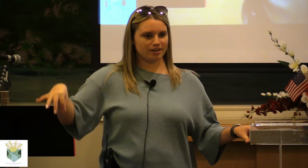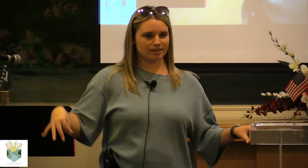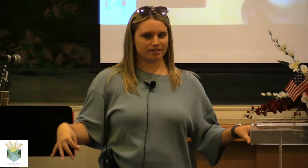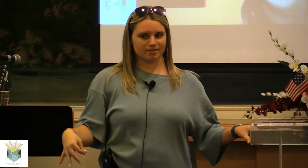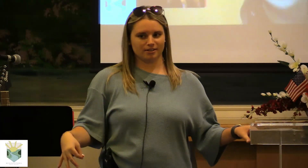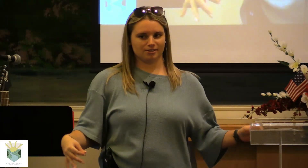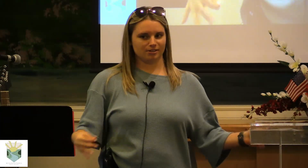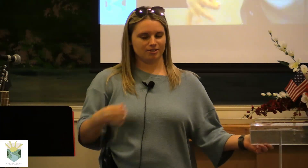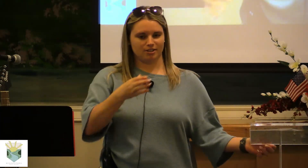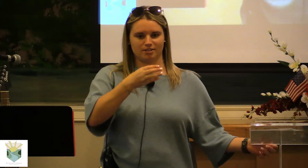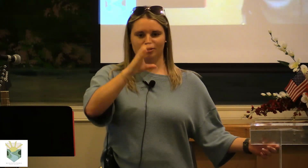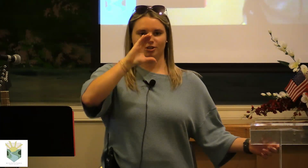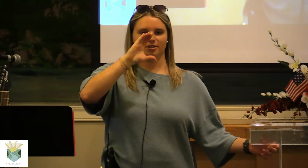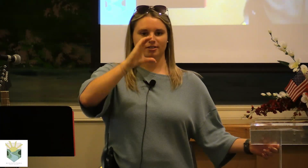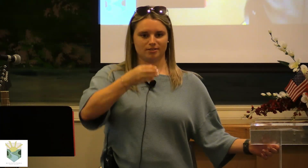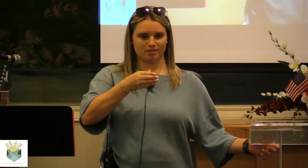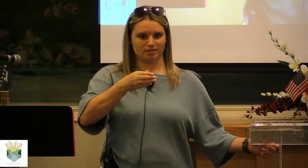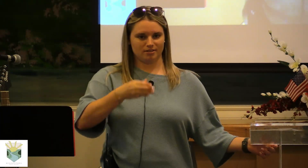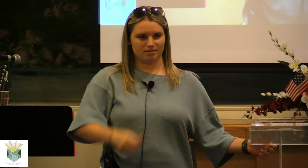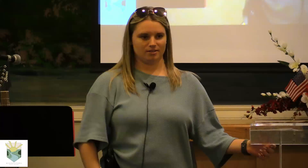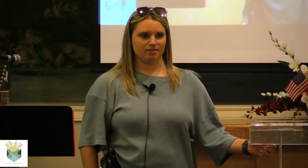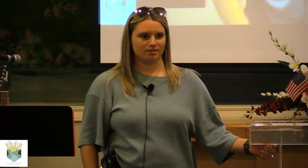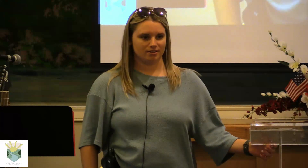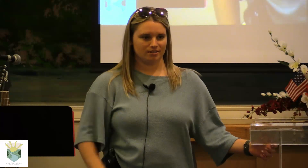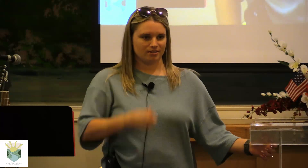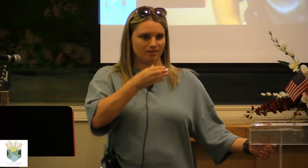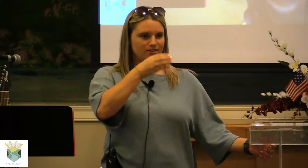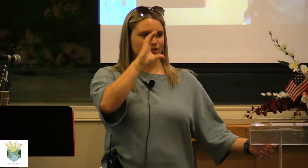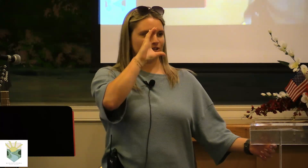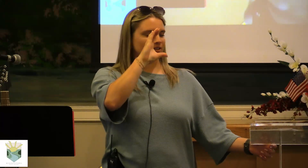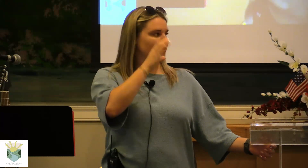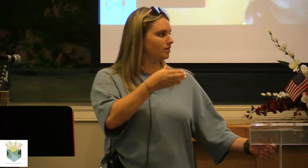is literally just drink. What's drink?